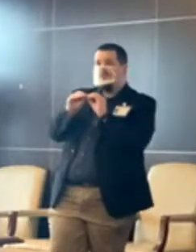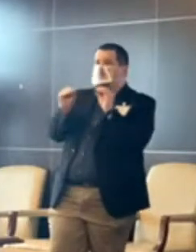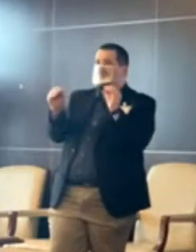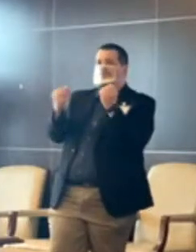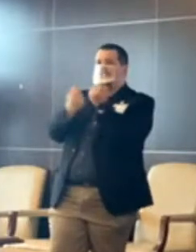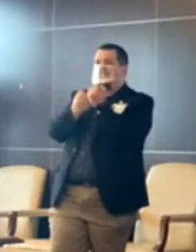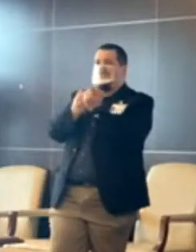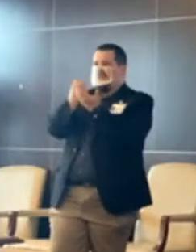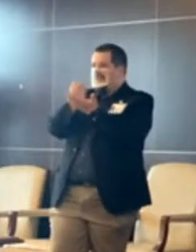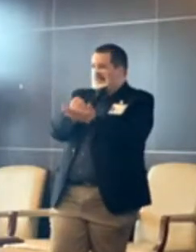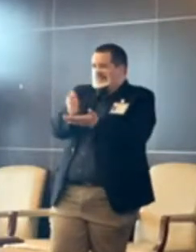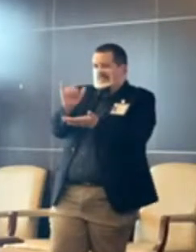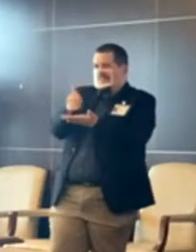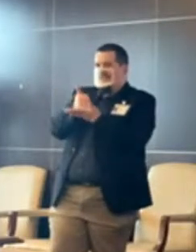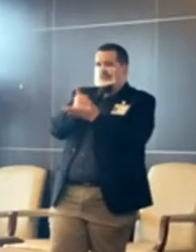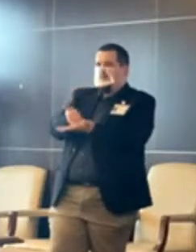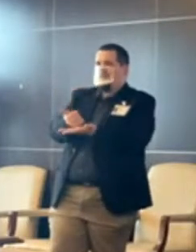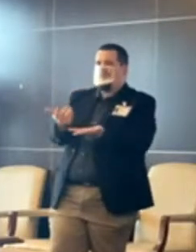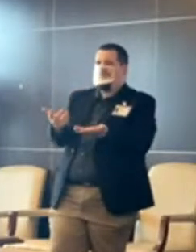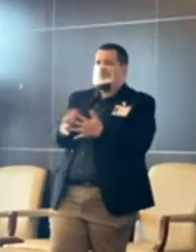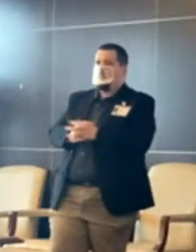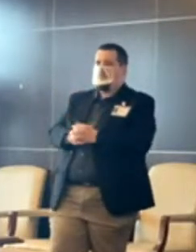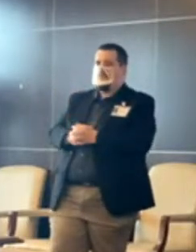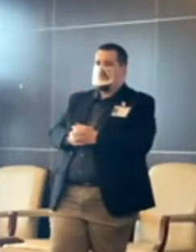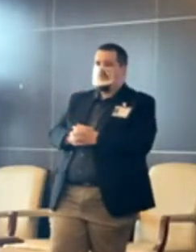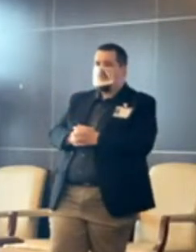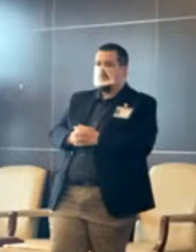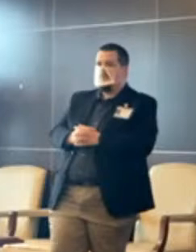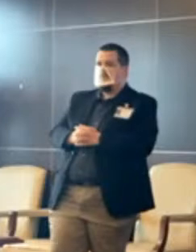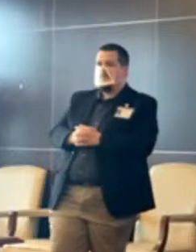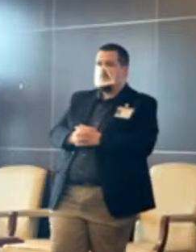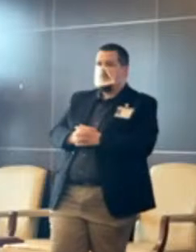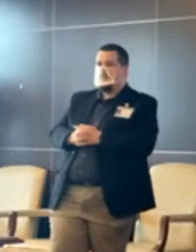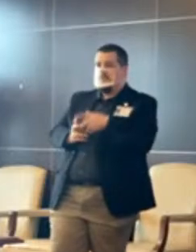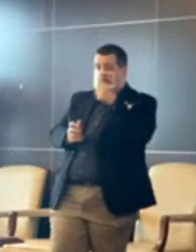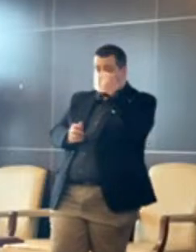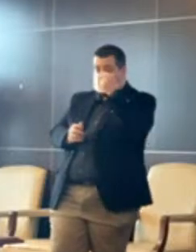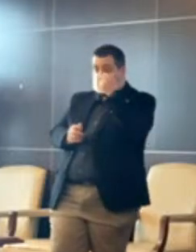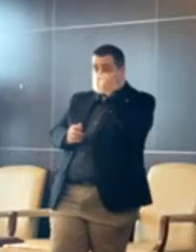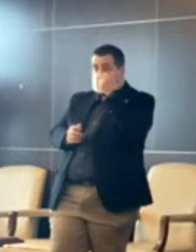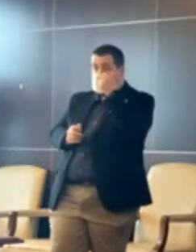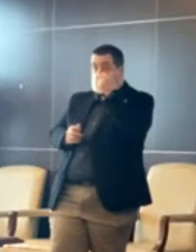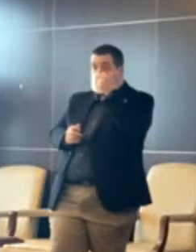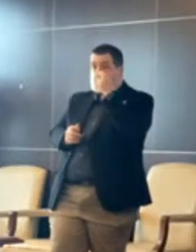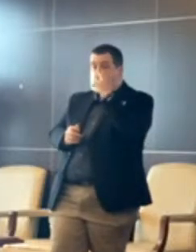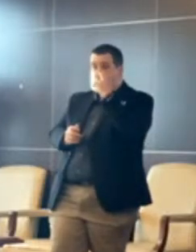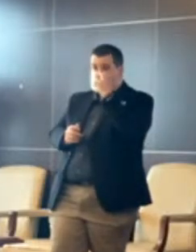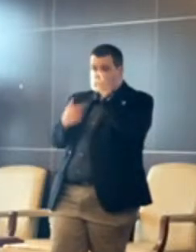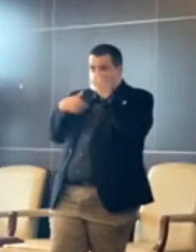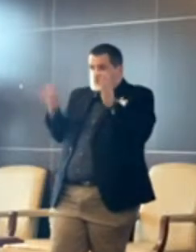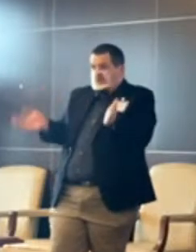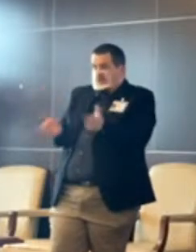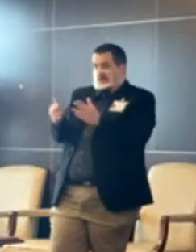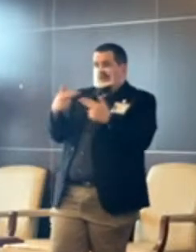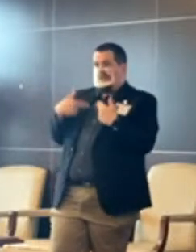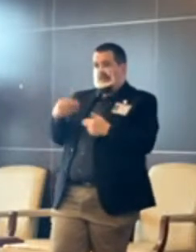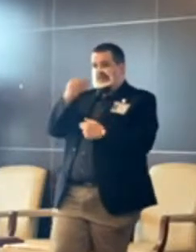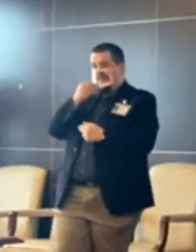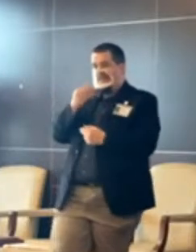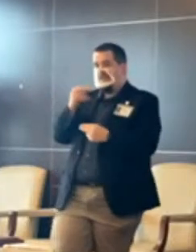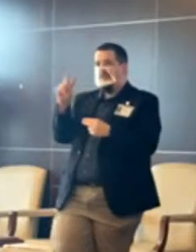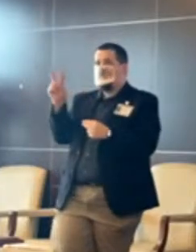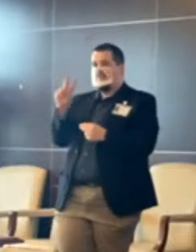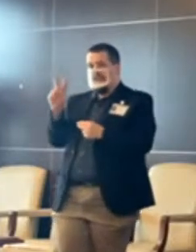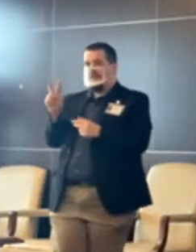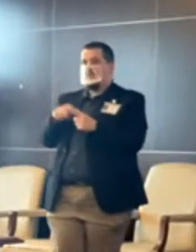no supporting evidence that that works either. Certainly, we completely encourage healthy eating,